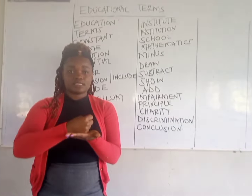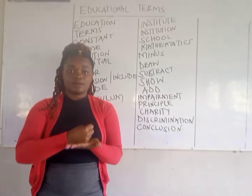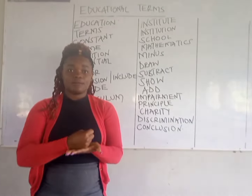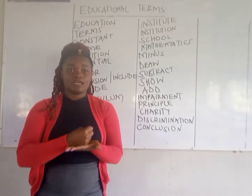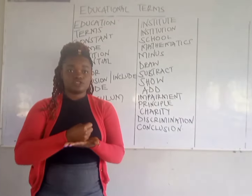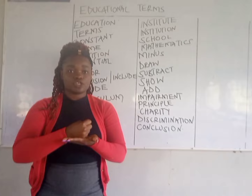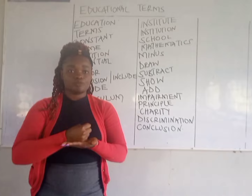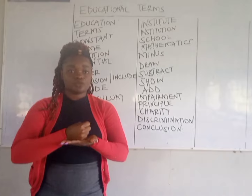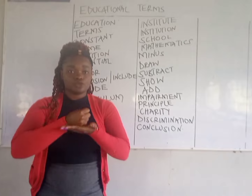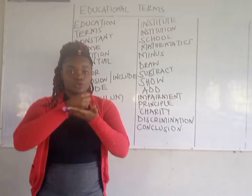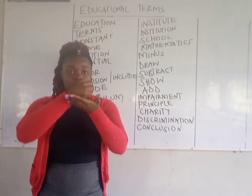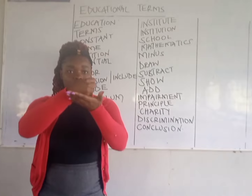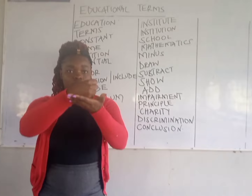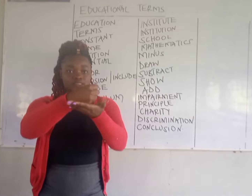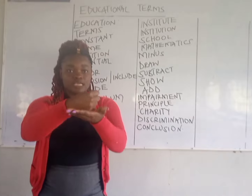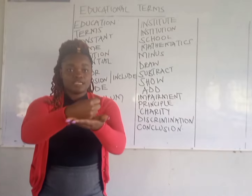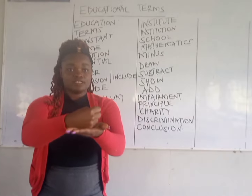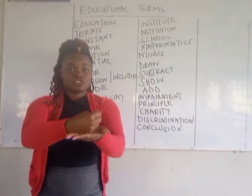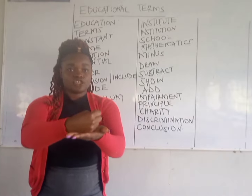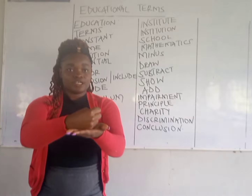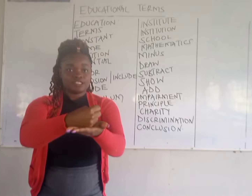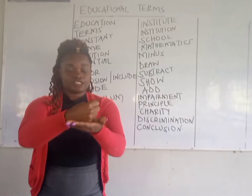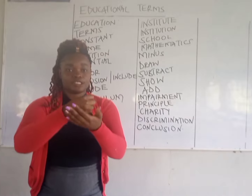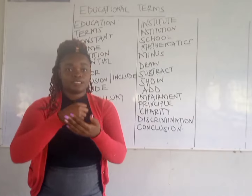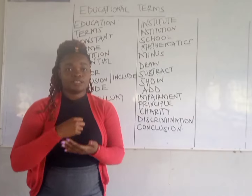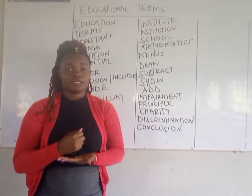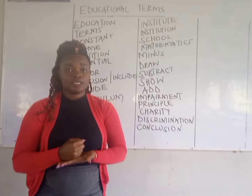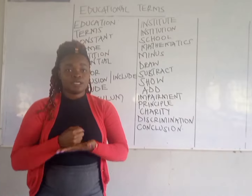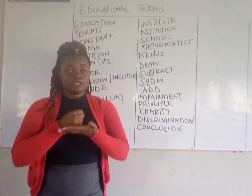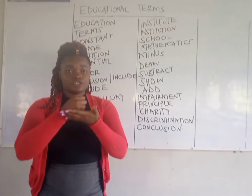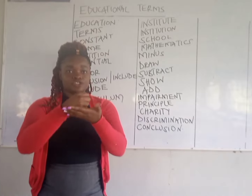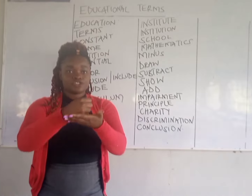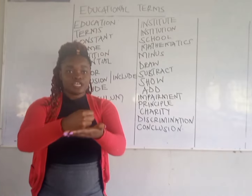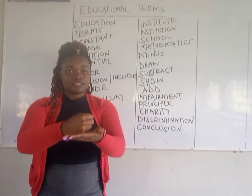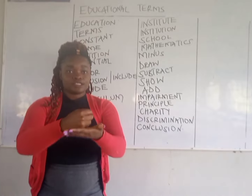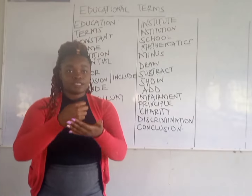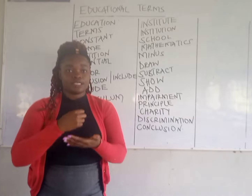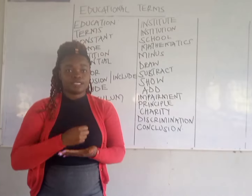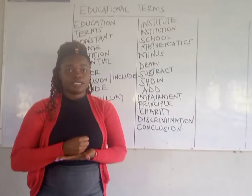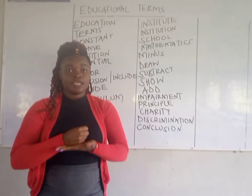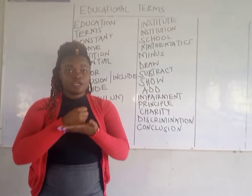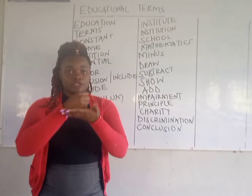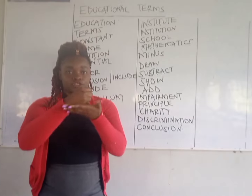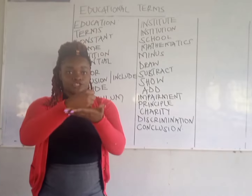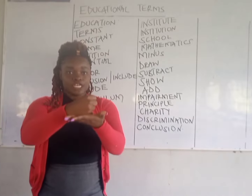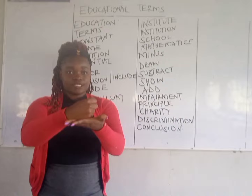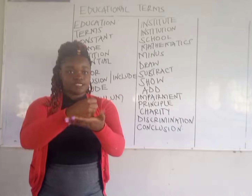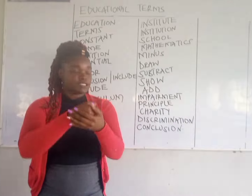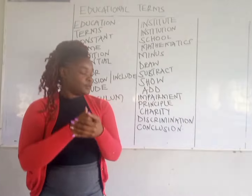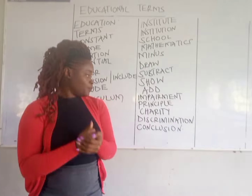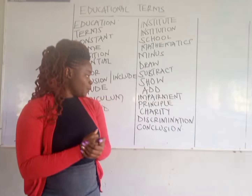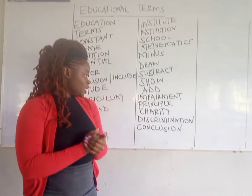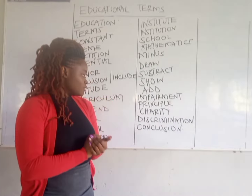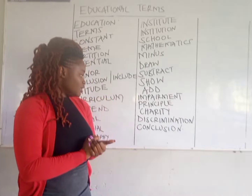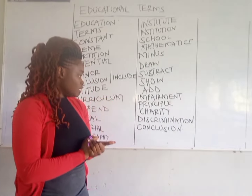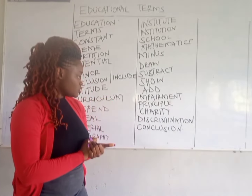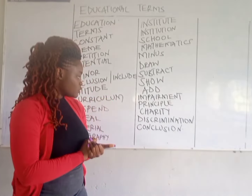same hand shape to sign charity. Charity. Charity. Then next we